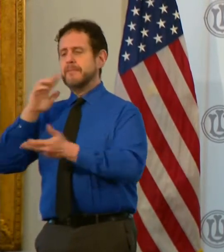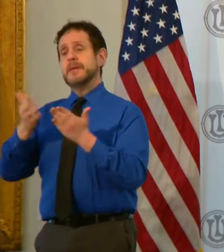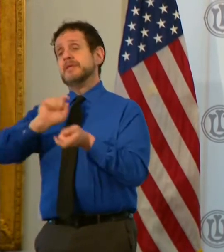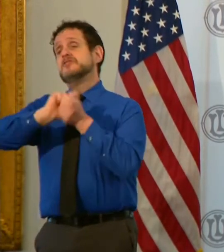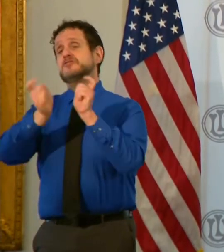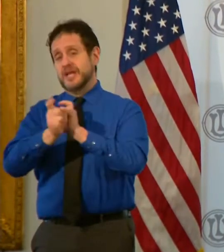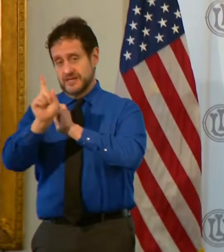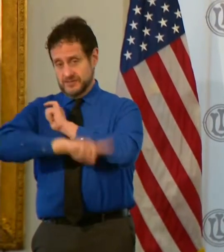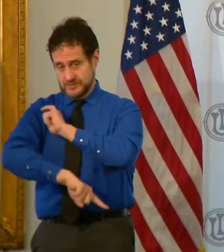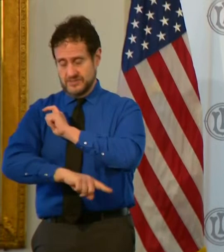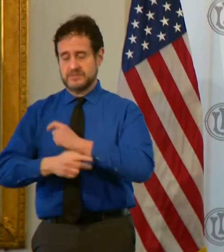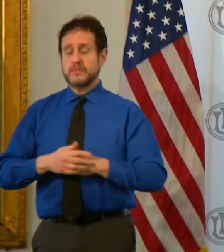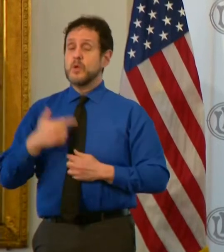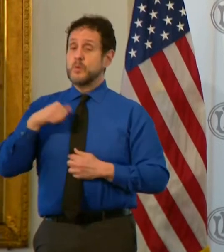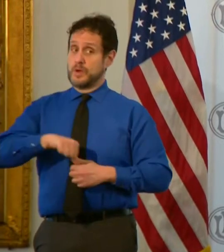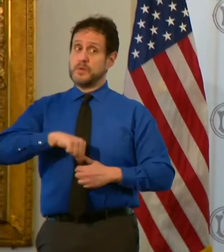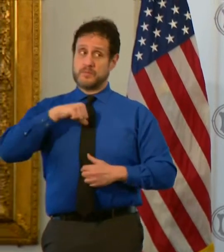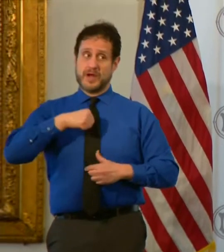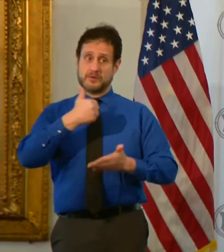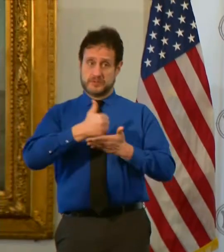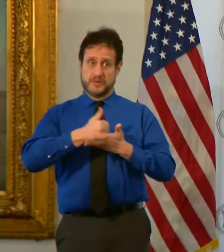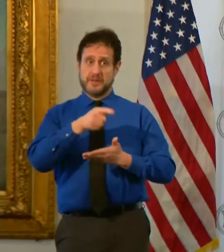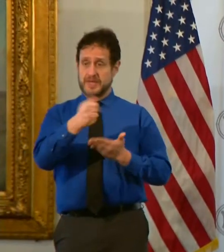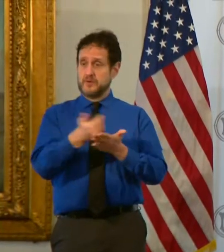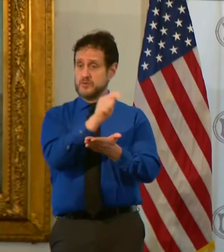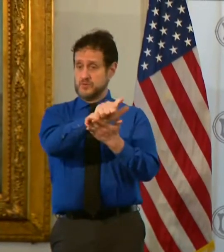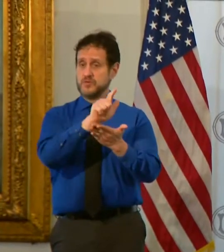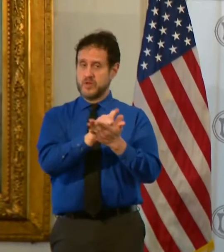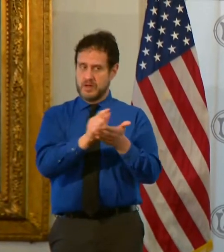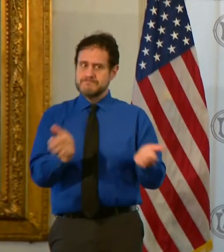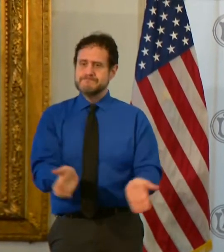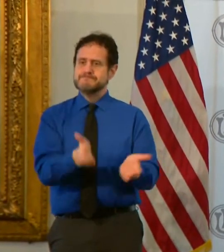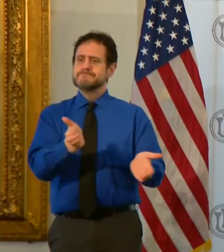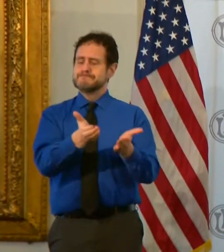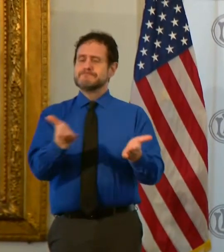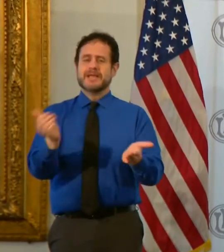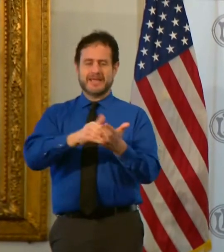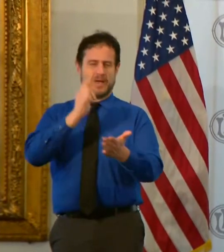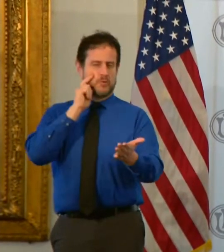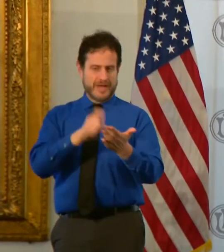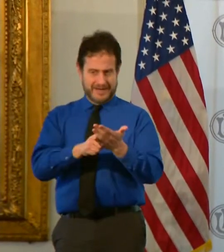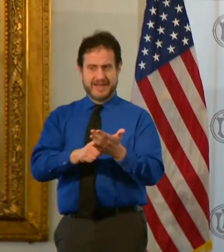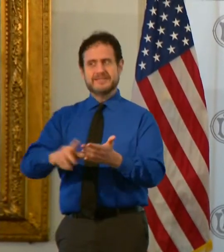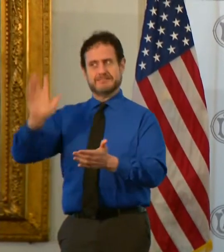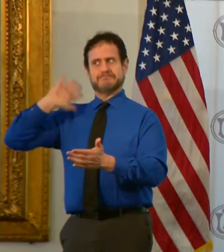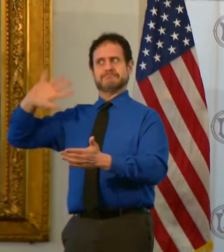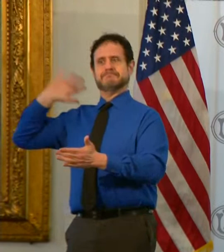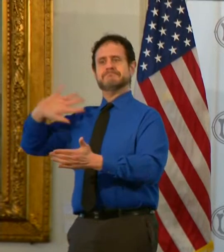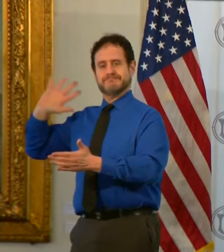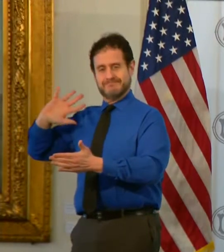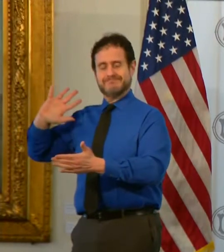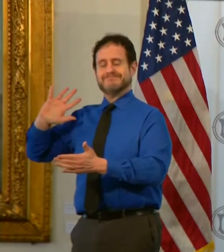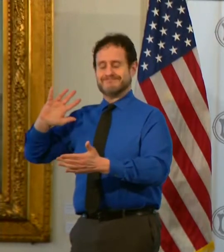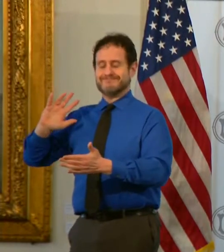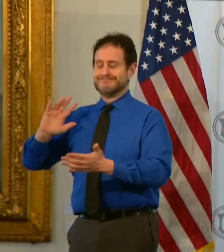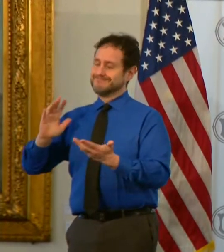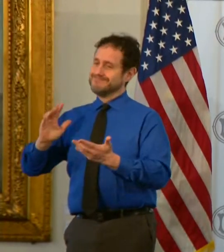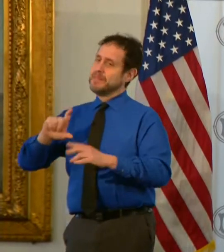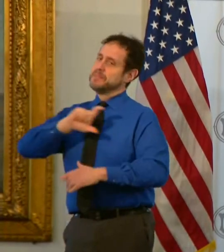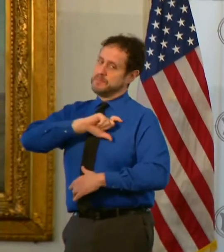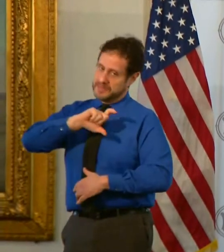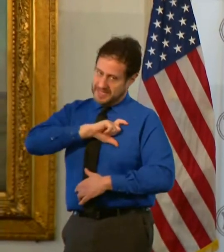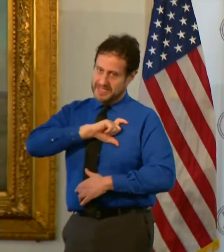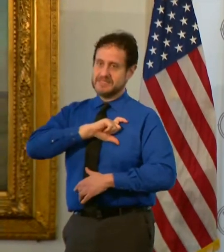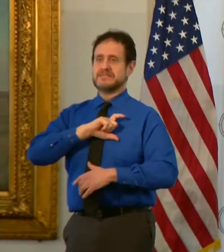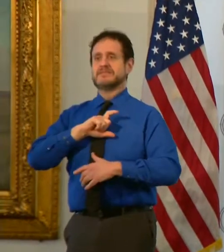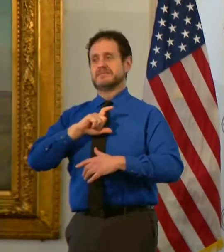were proud to help push this legislation in the recognition, again, of a past period in our criminal justice